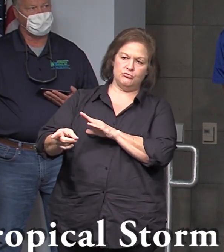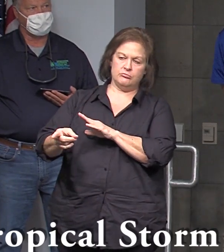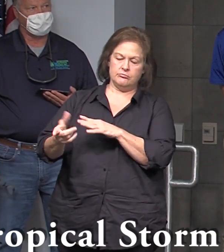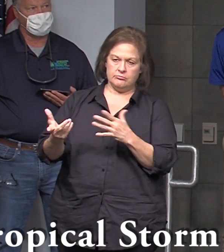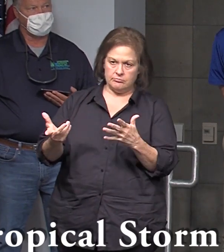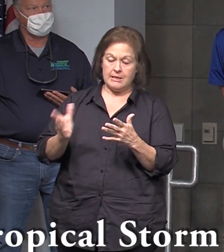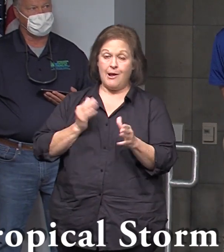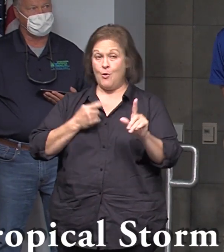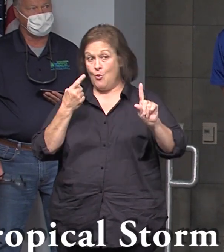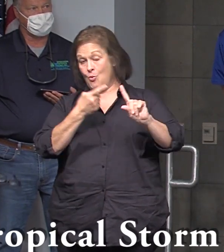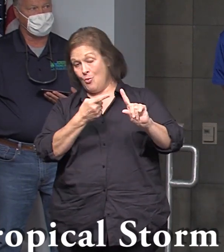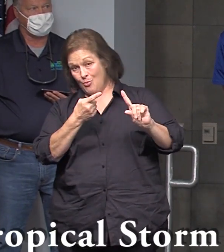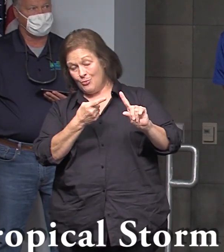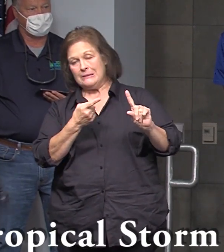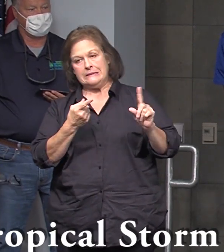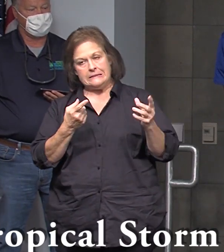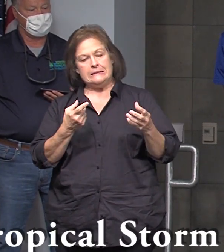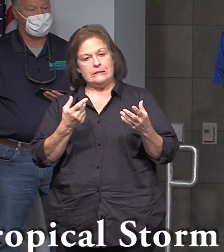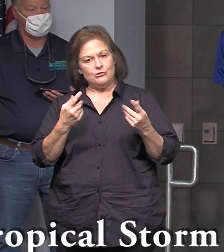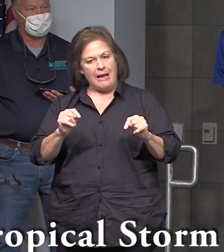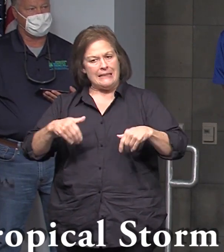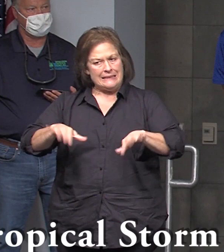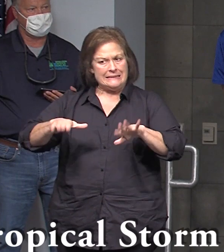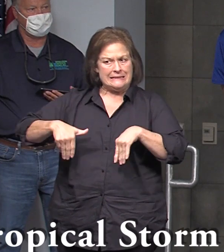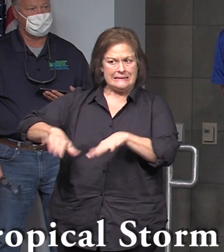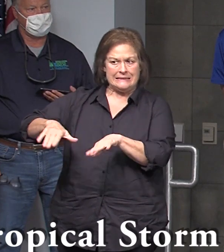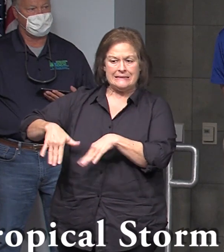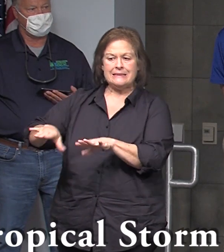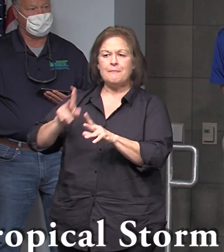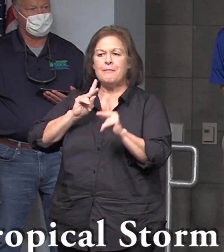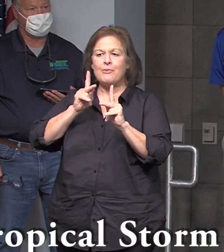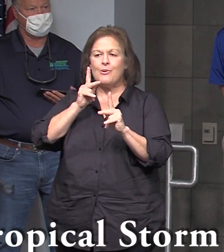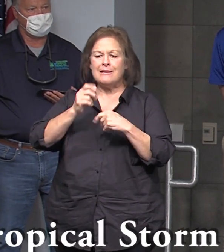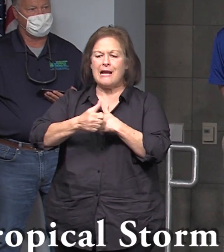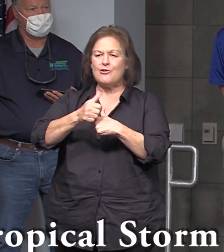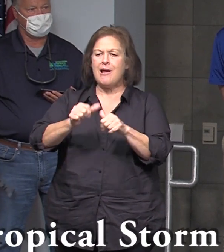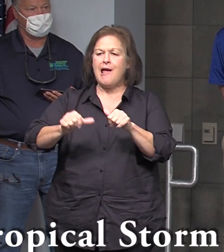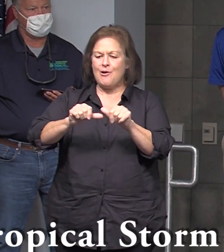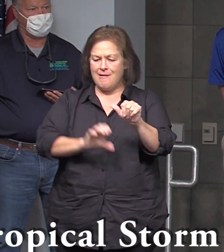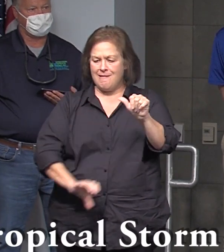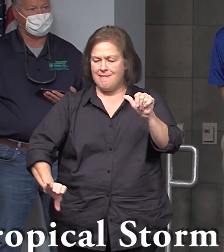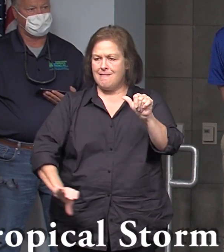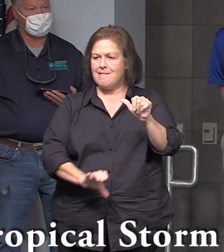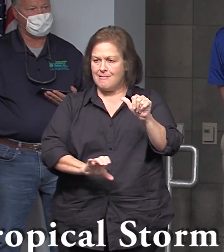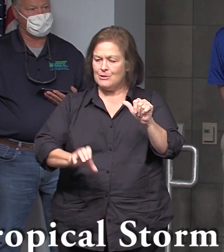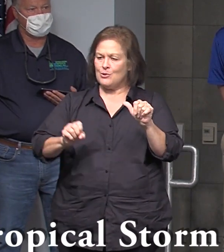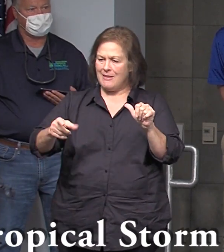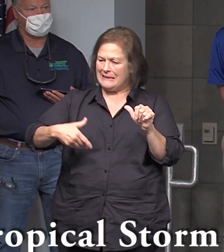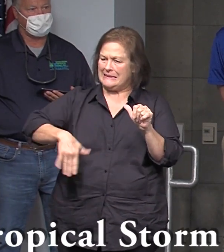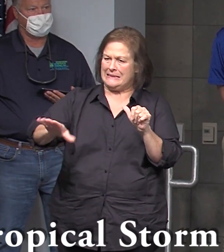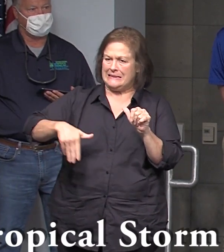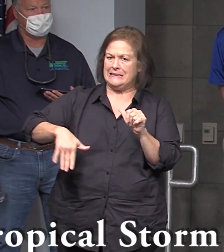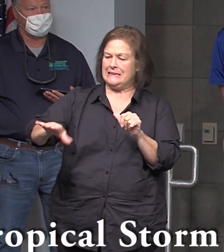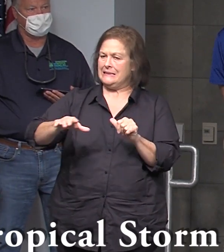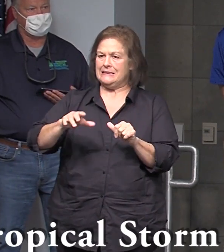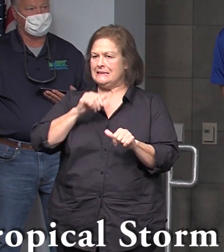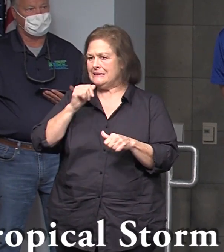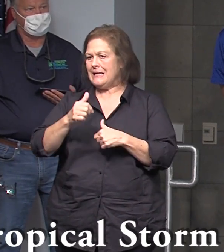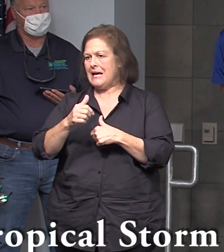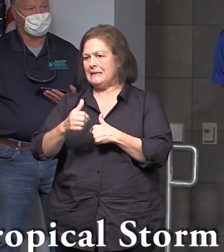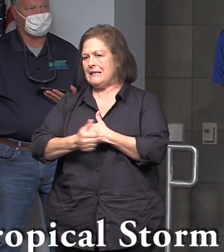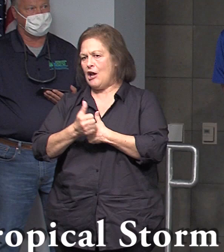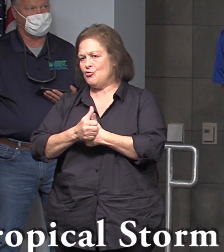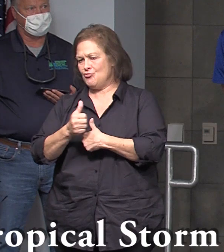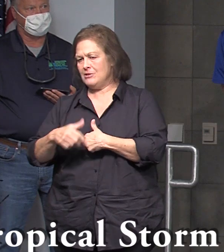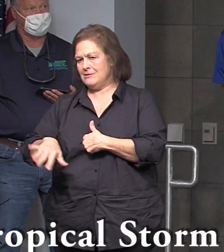So our goal, hopefully, is to get as many people out of those low-lying areas so we can get them away from harm's